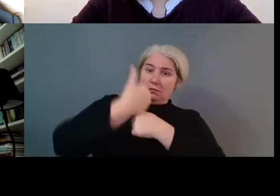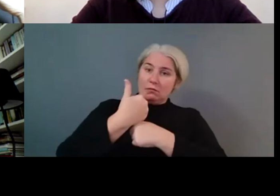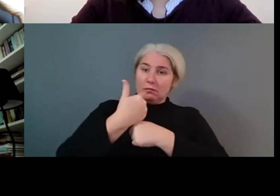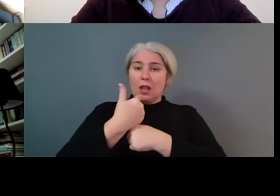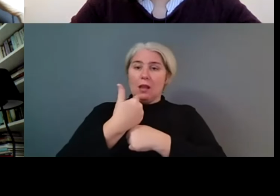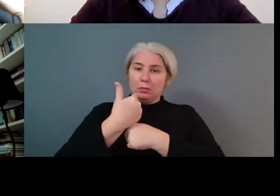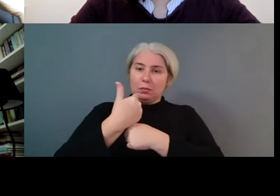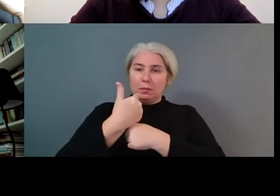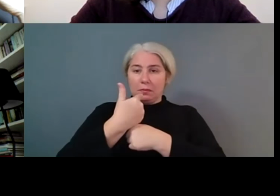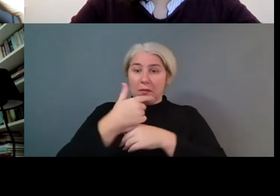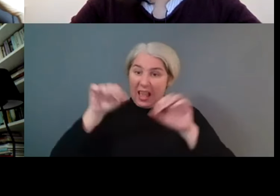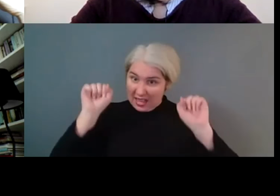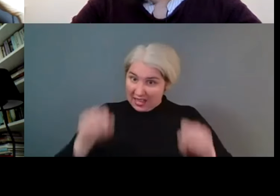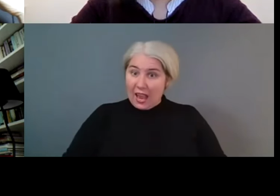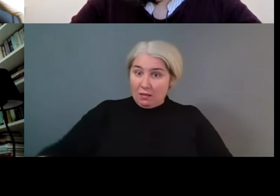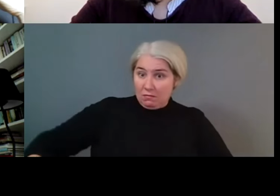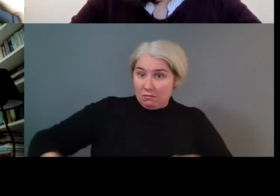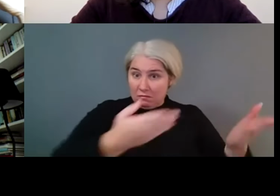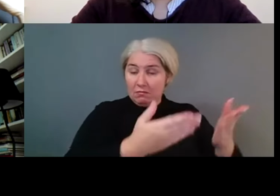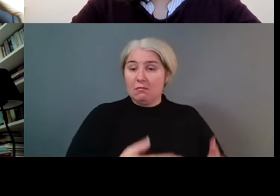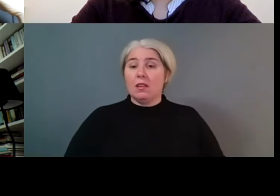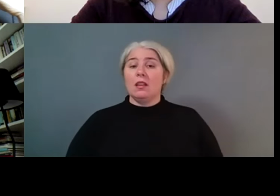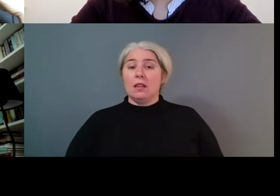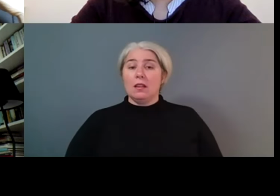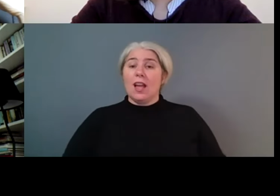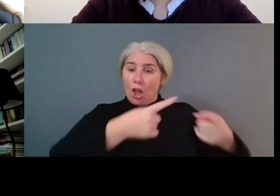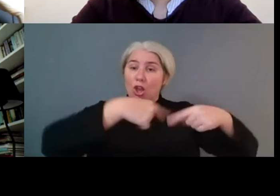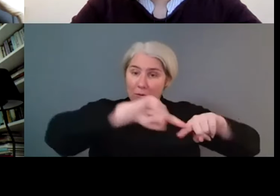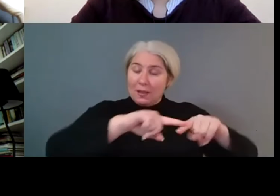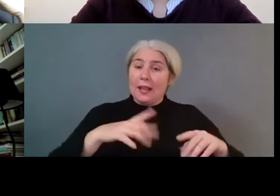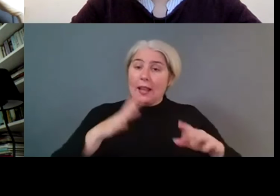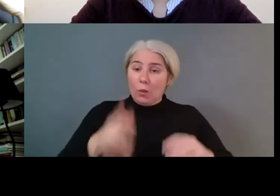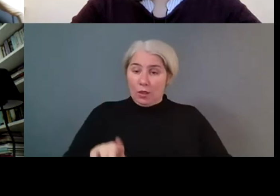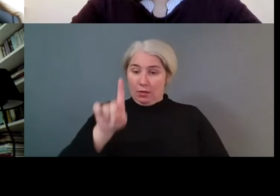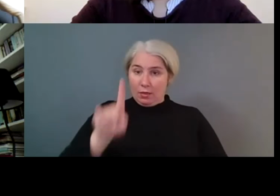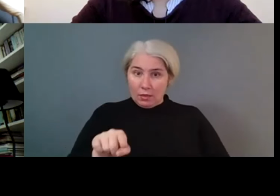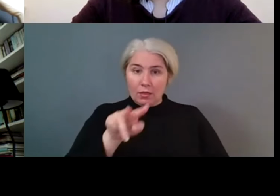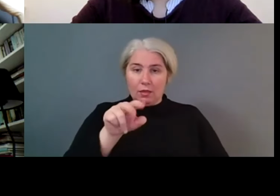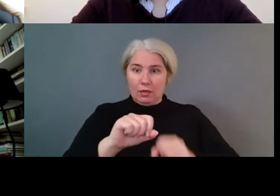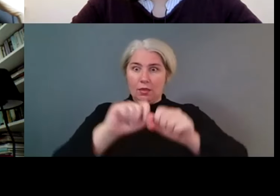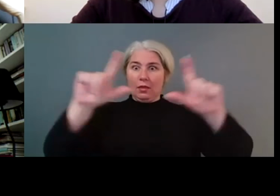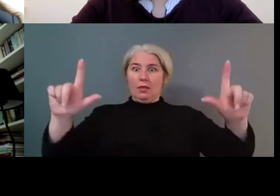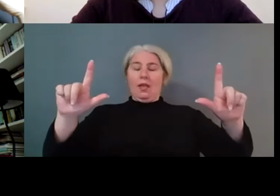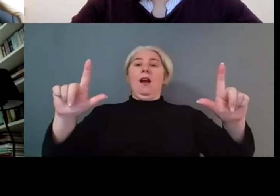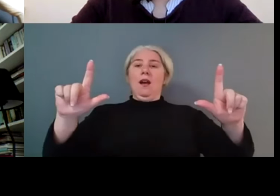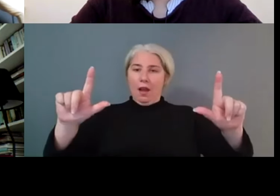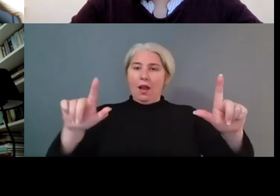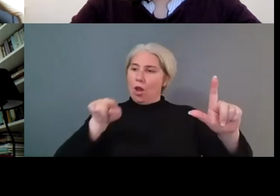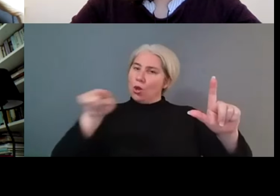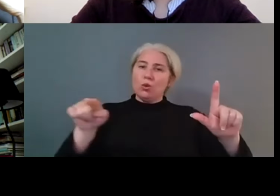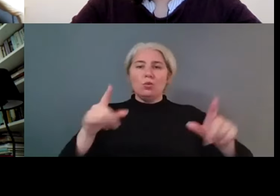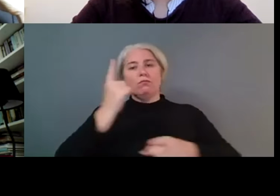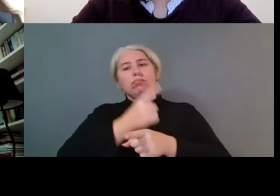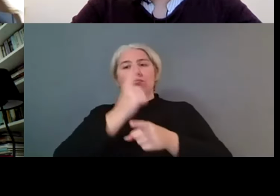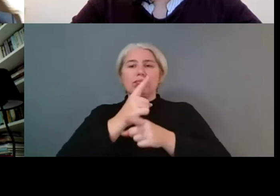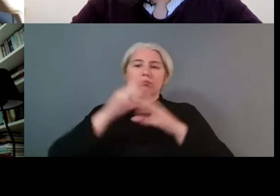and showed during the, for example, consultations. But I guess that the committee